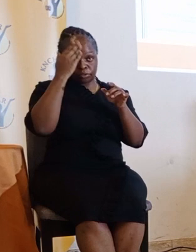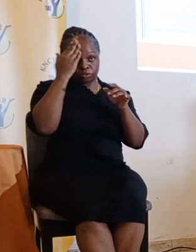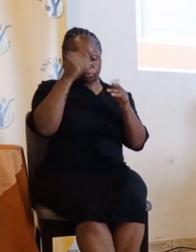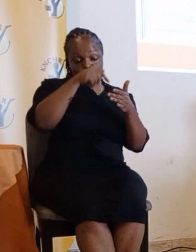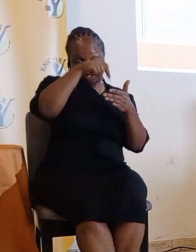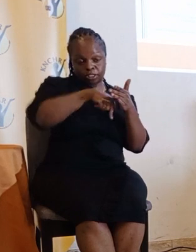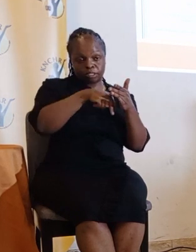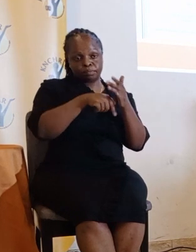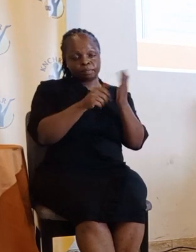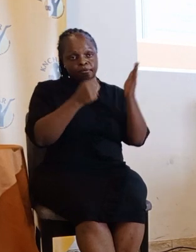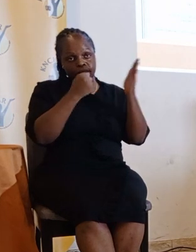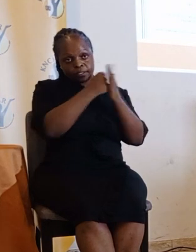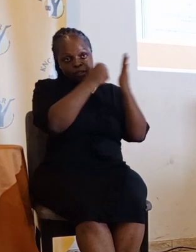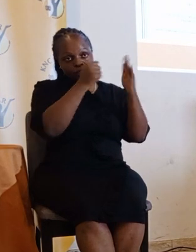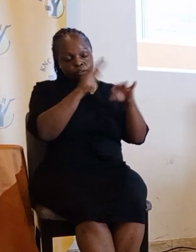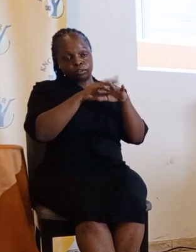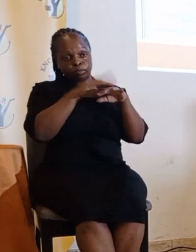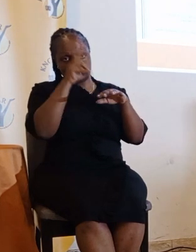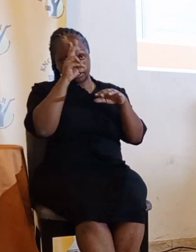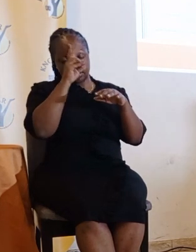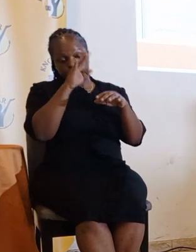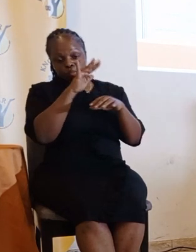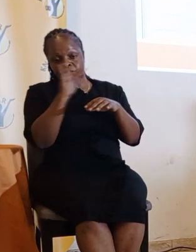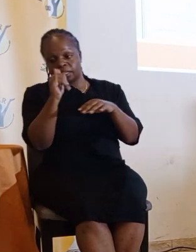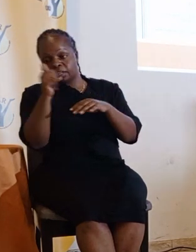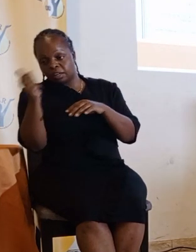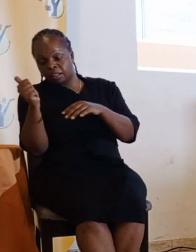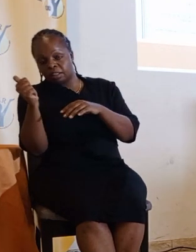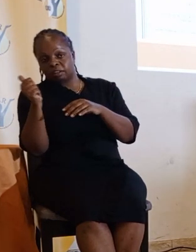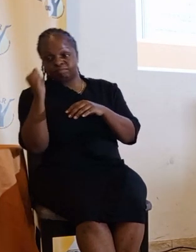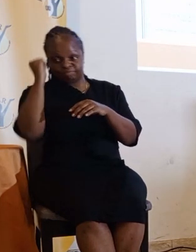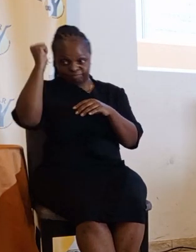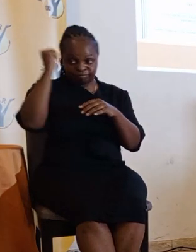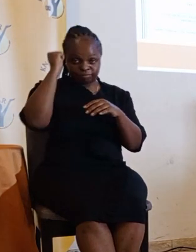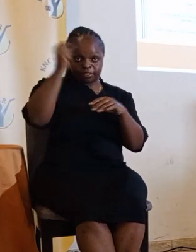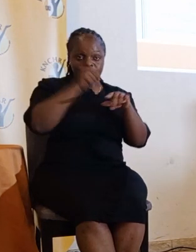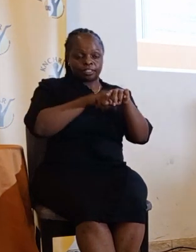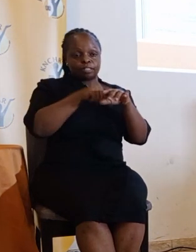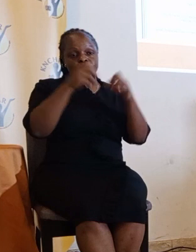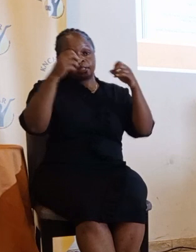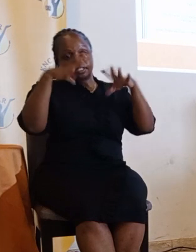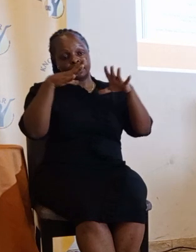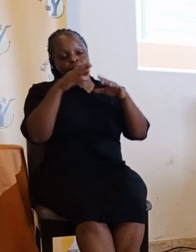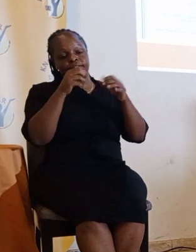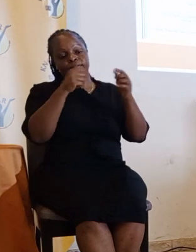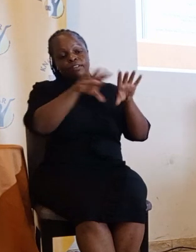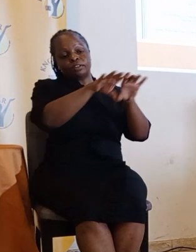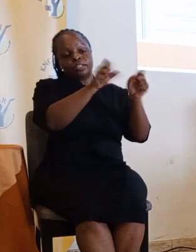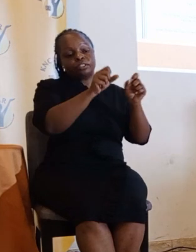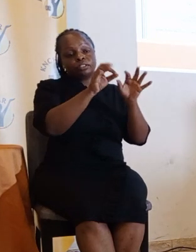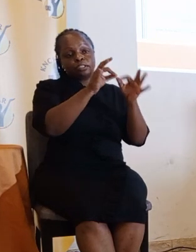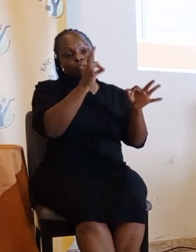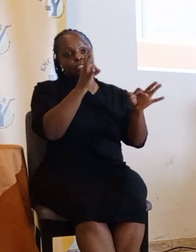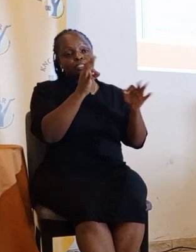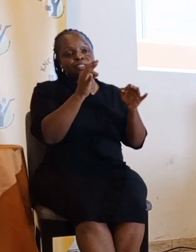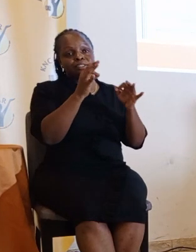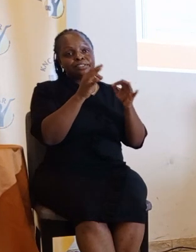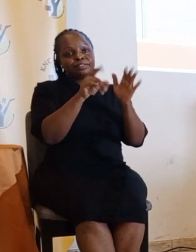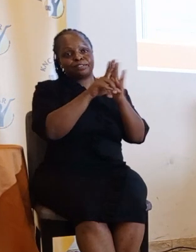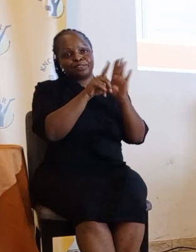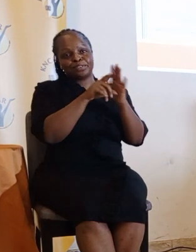concern attacks on the police by armed demonstrators in clear violation of the spirit of the law.